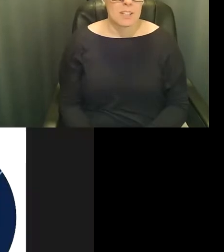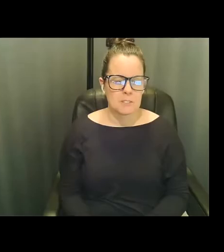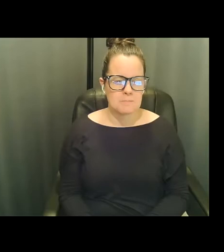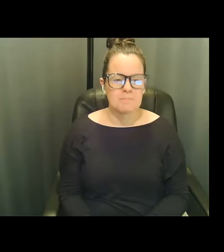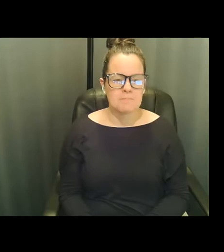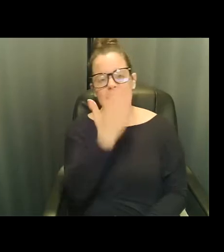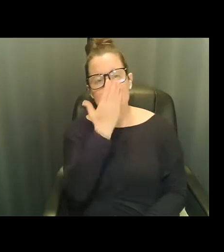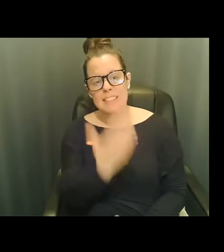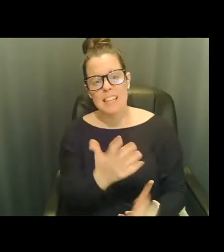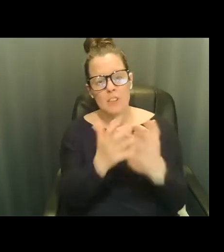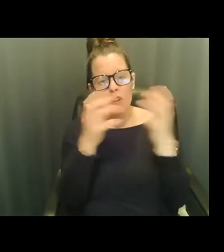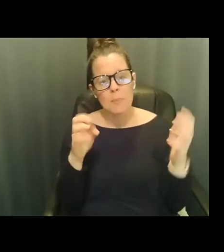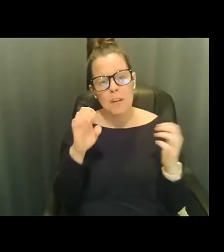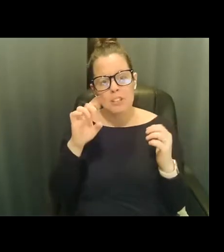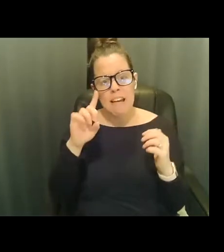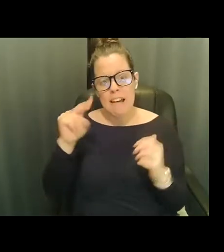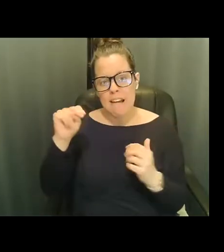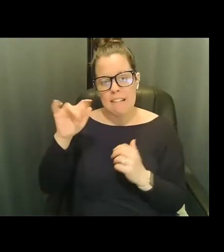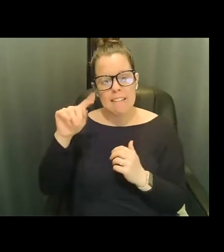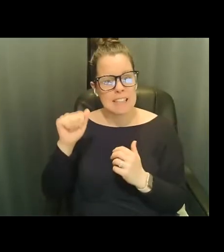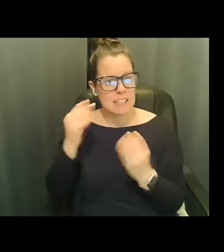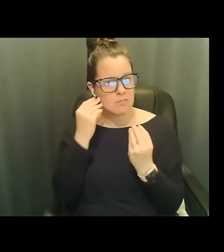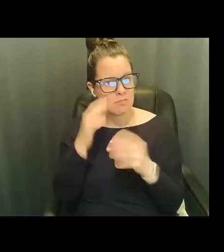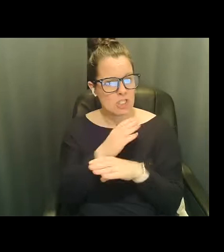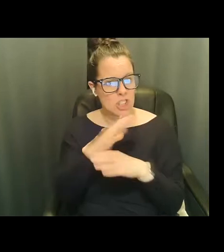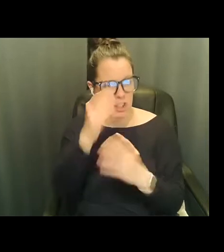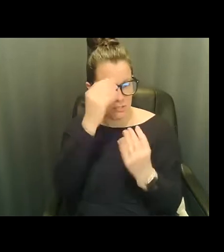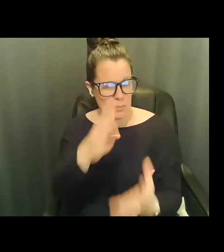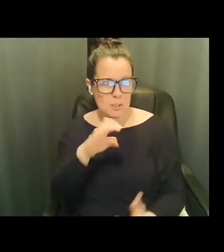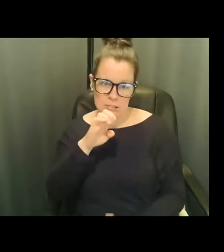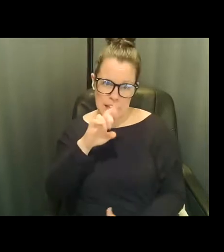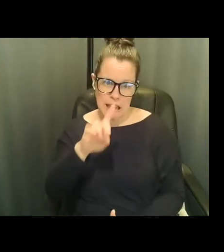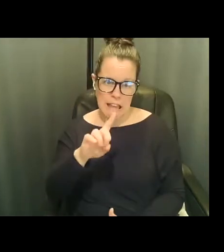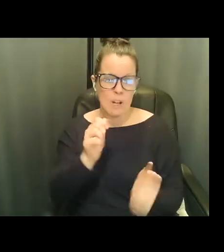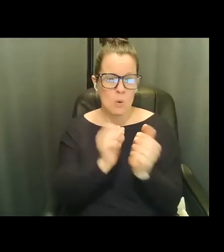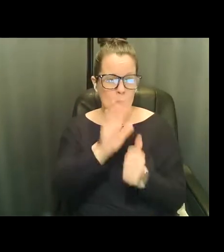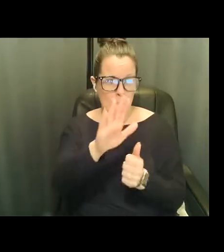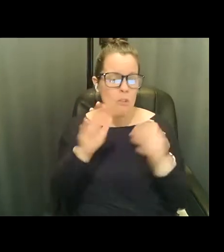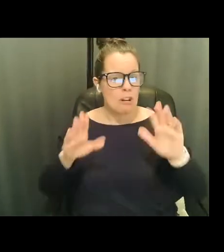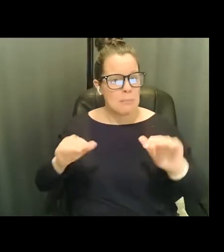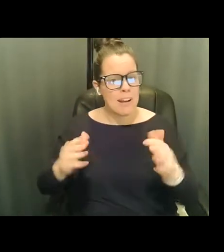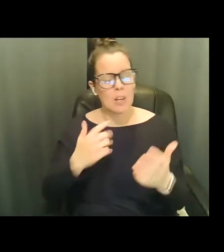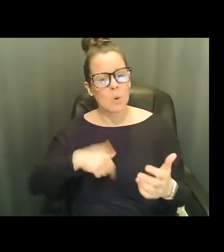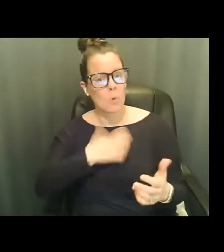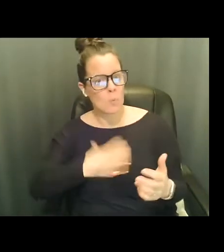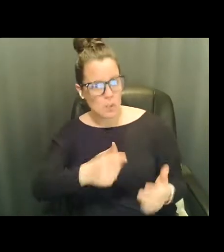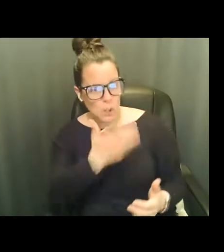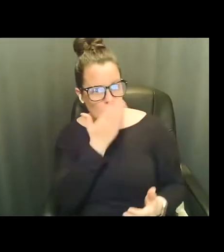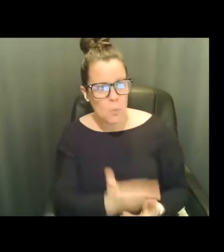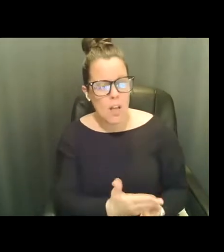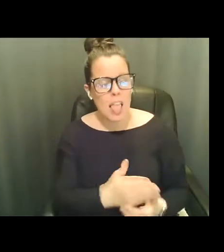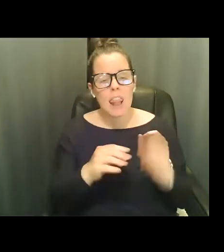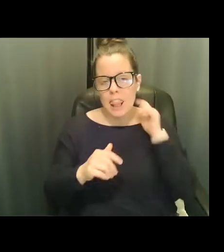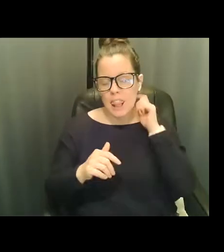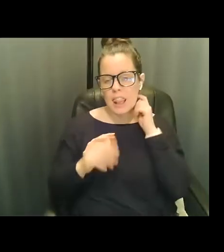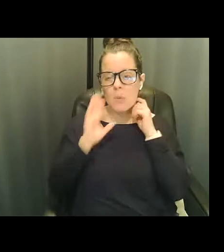Thank you very much, Ed and Nita, for sharing your information today. And Ed, with your send-off, we're wishing you well. We'll give a